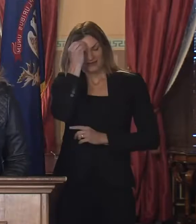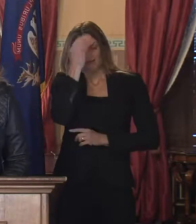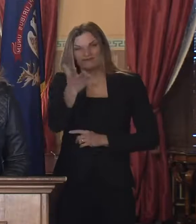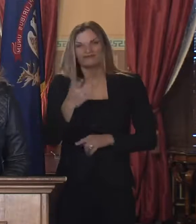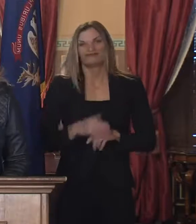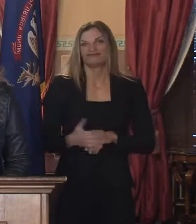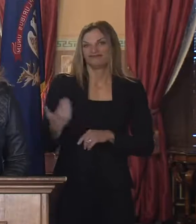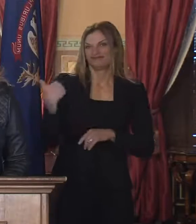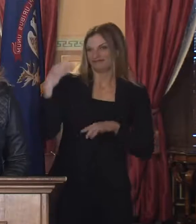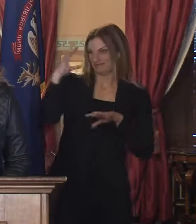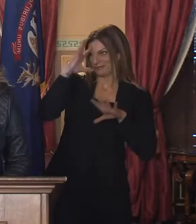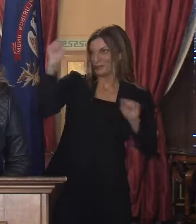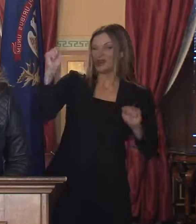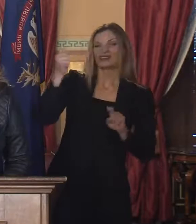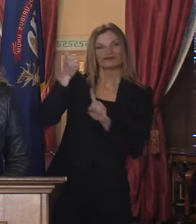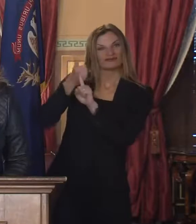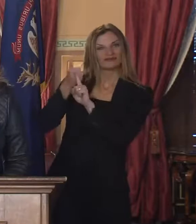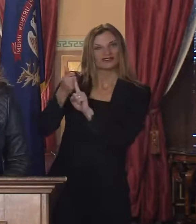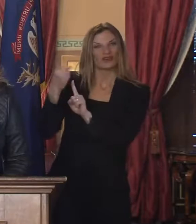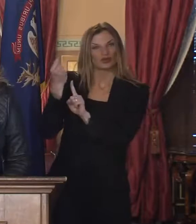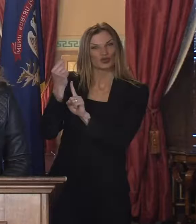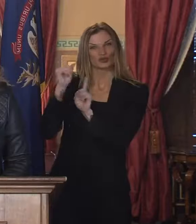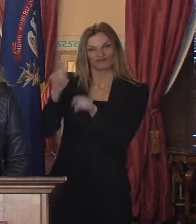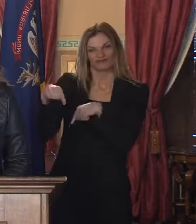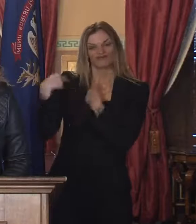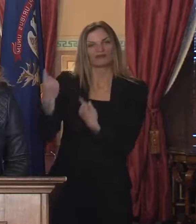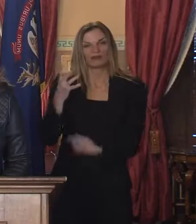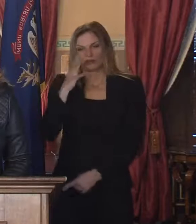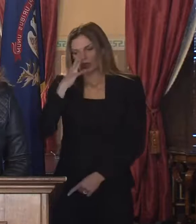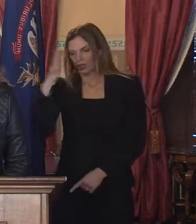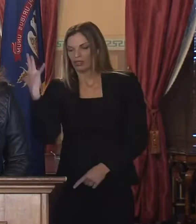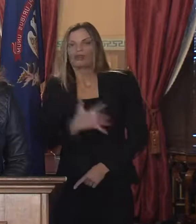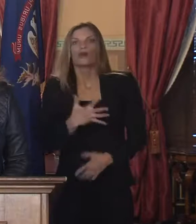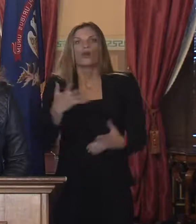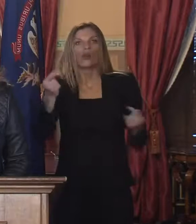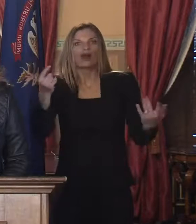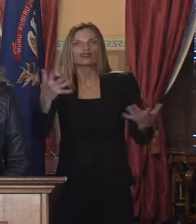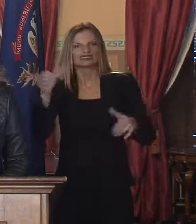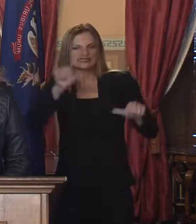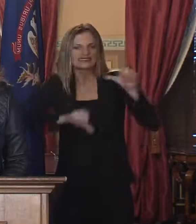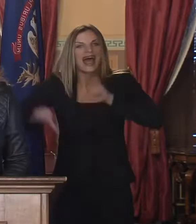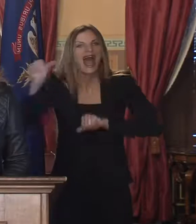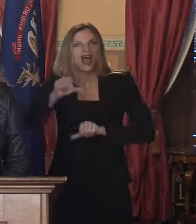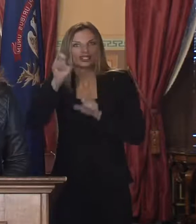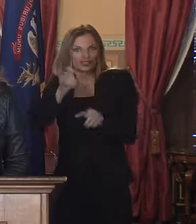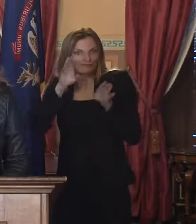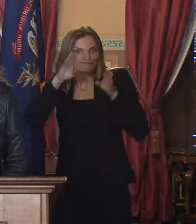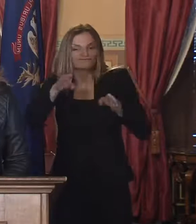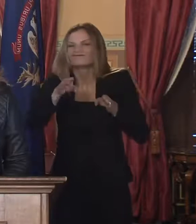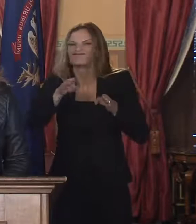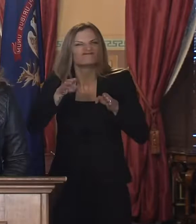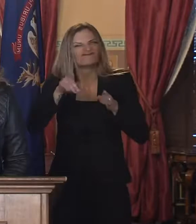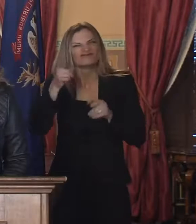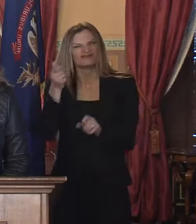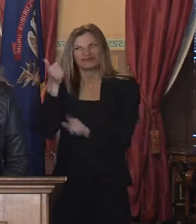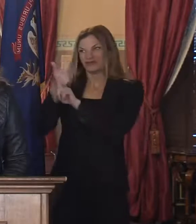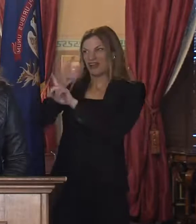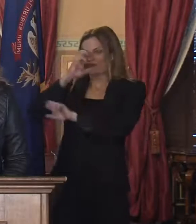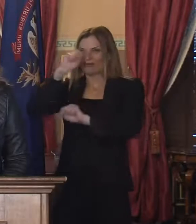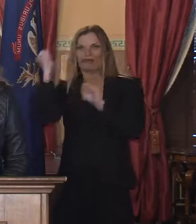past 7 months denying science, ignoring his own health experts, stoking